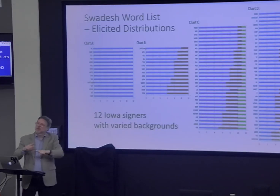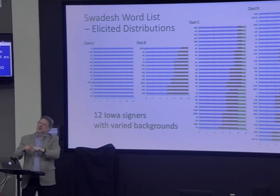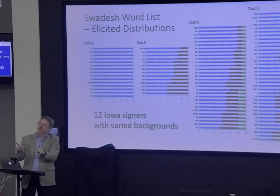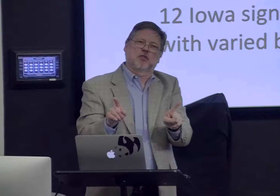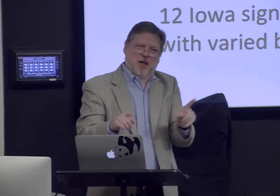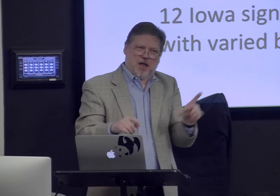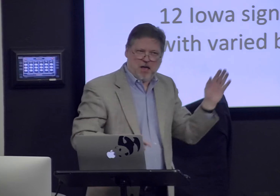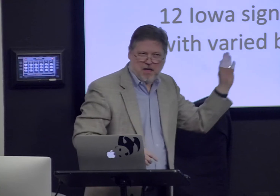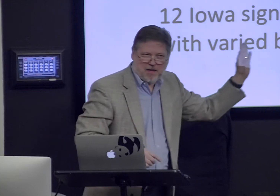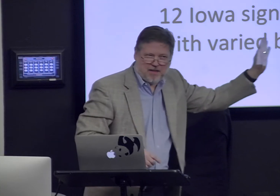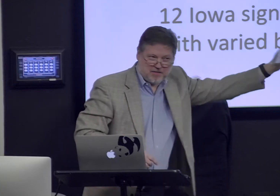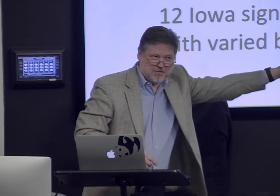there was